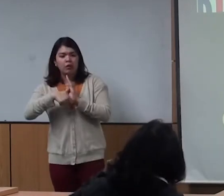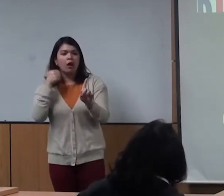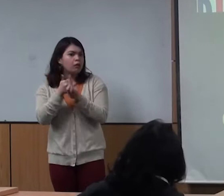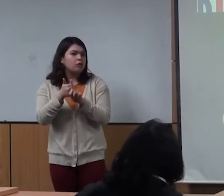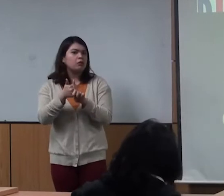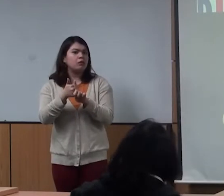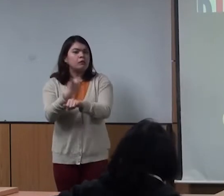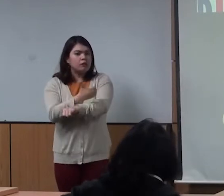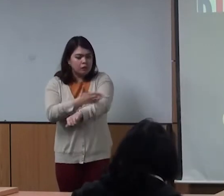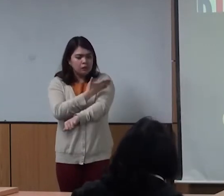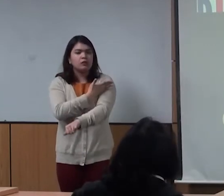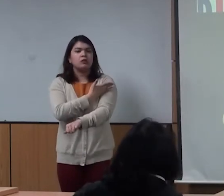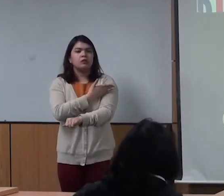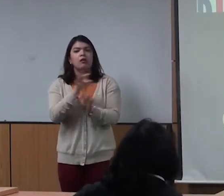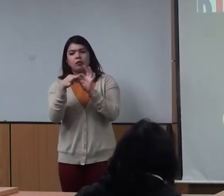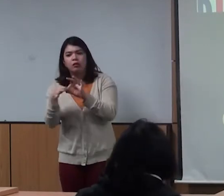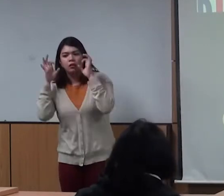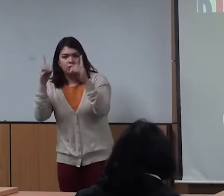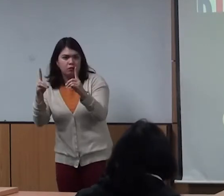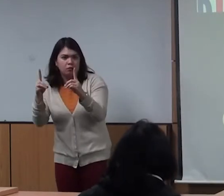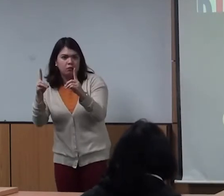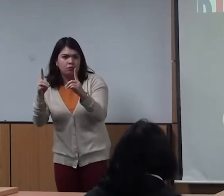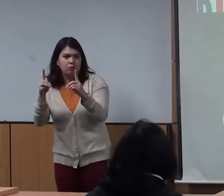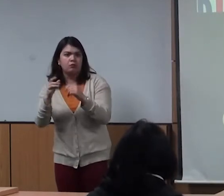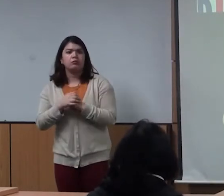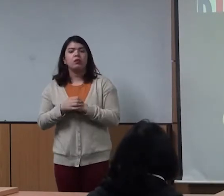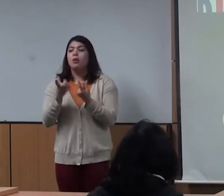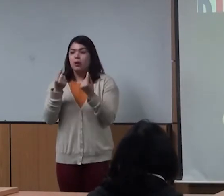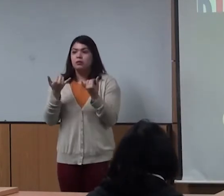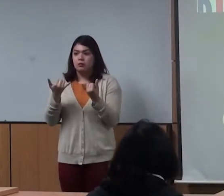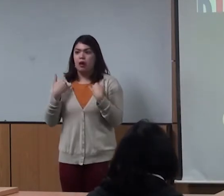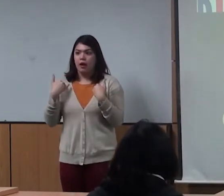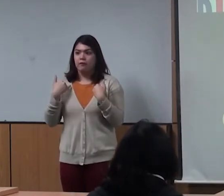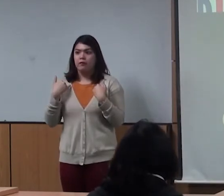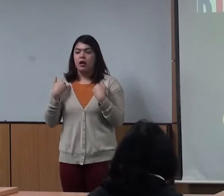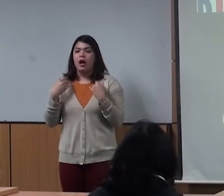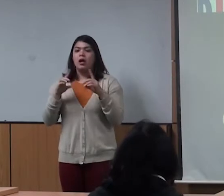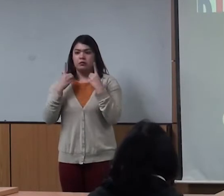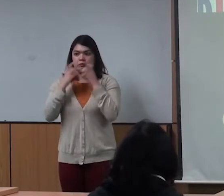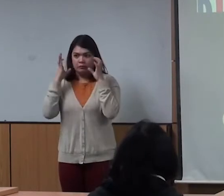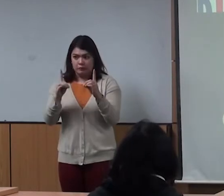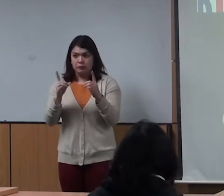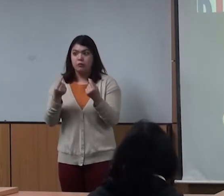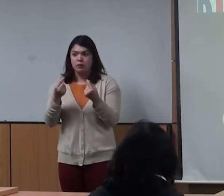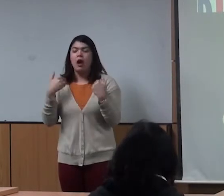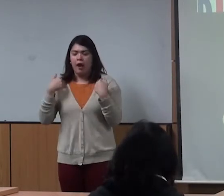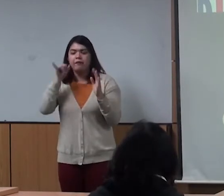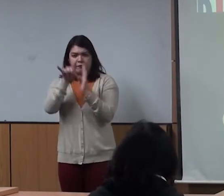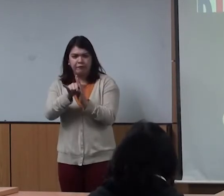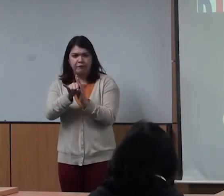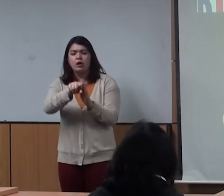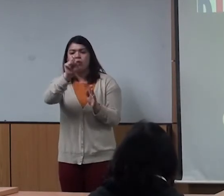they progress through their education. So the Department of Education identified what are